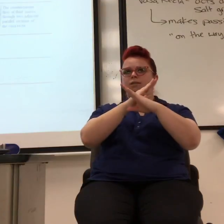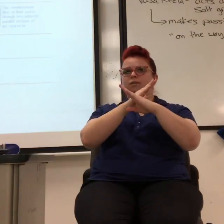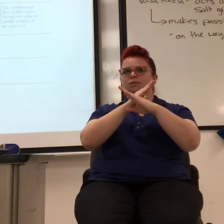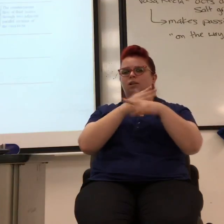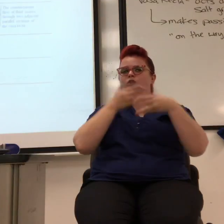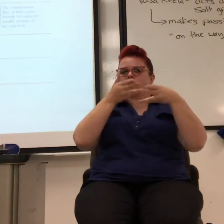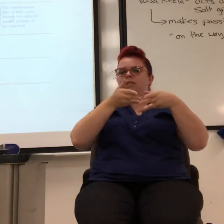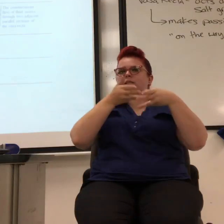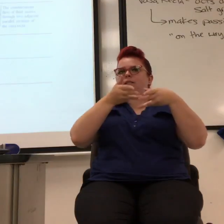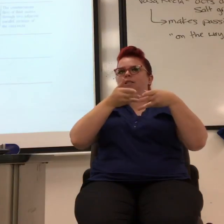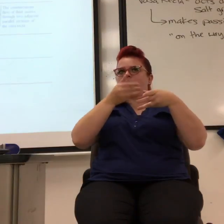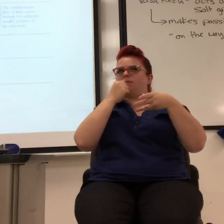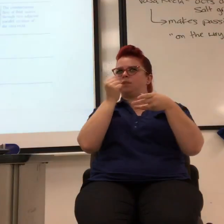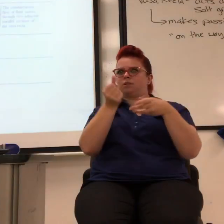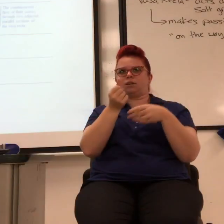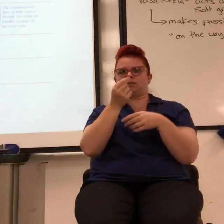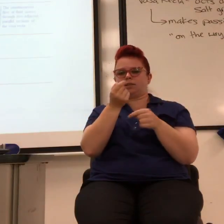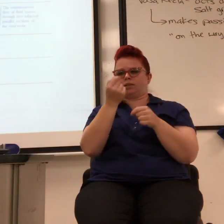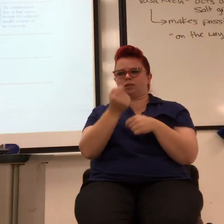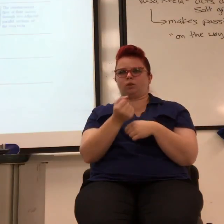doesn't wash away the salt gradient.